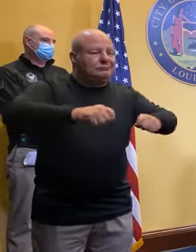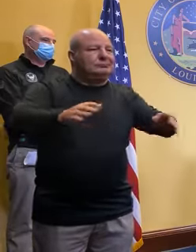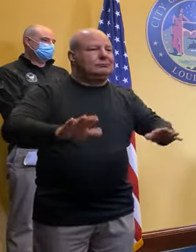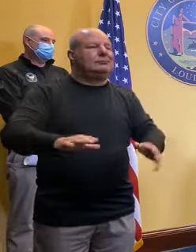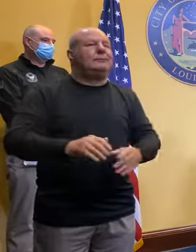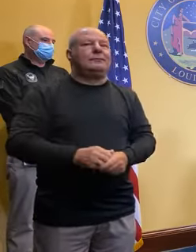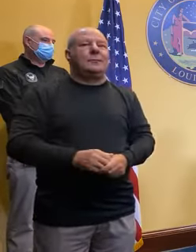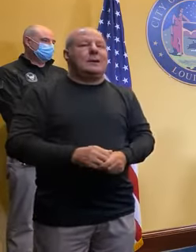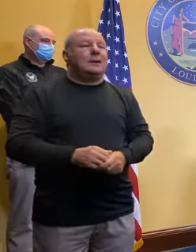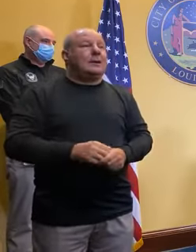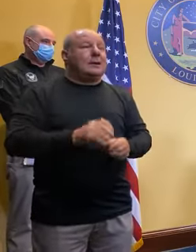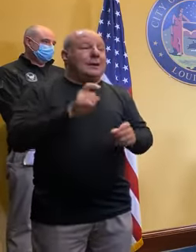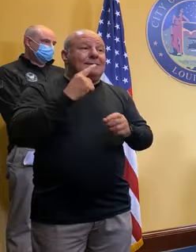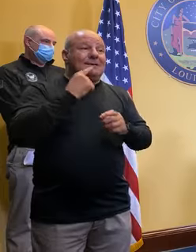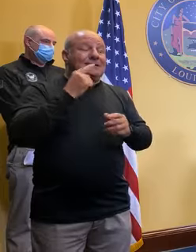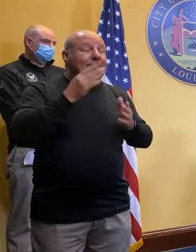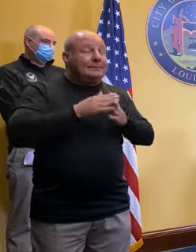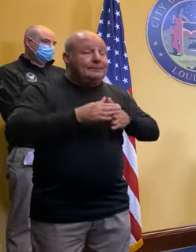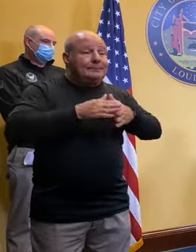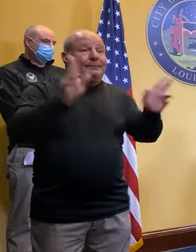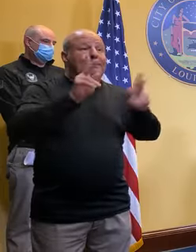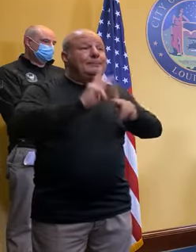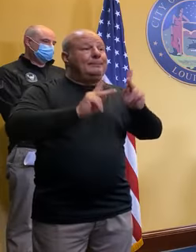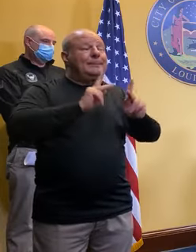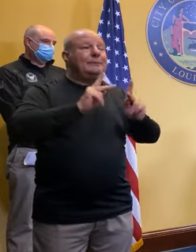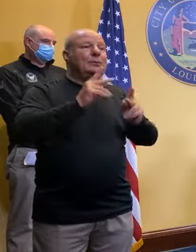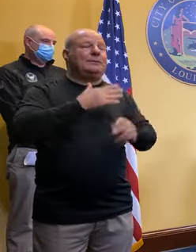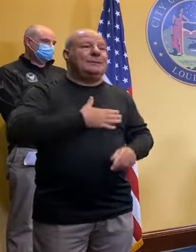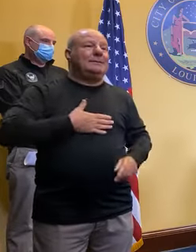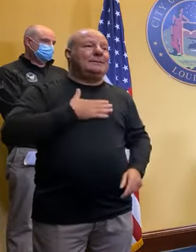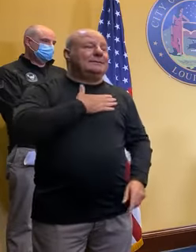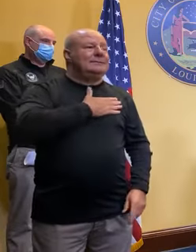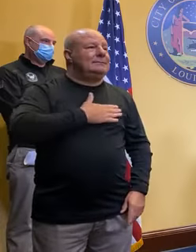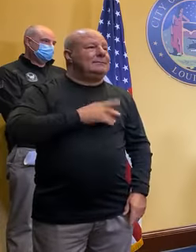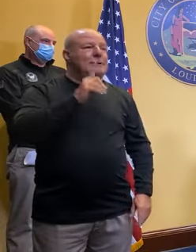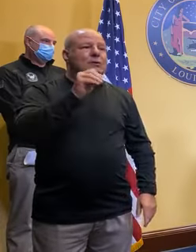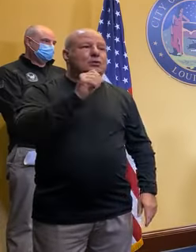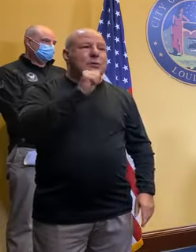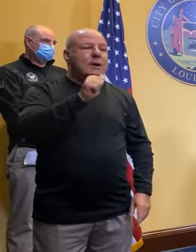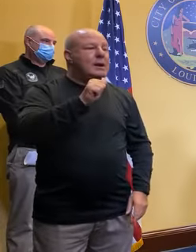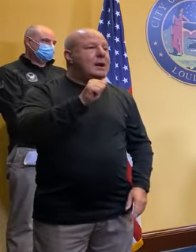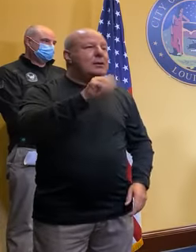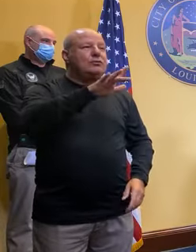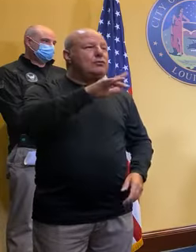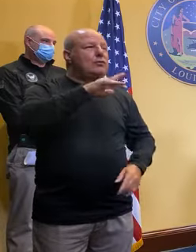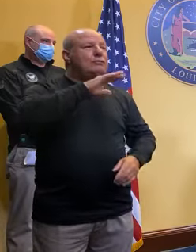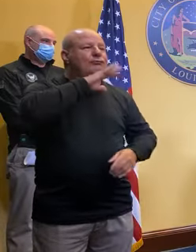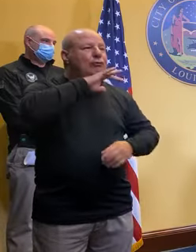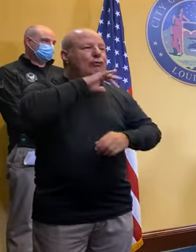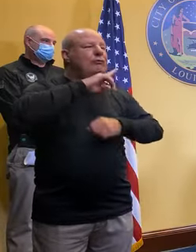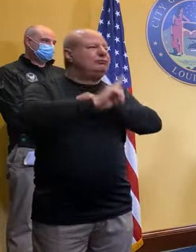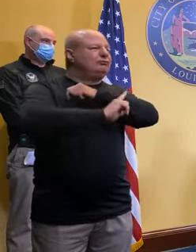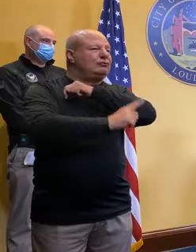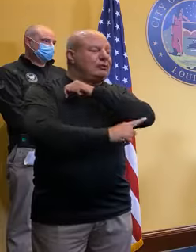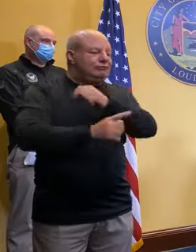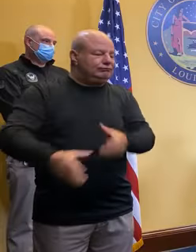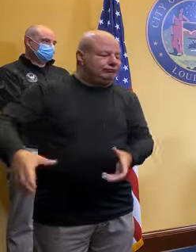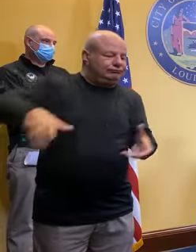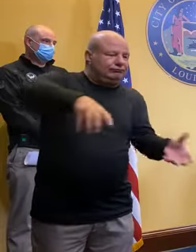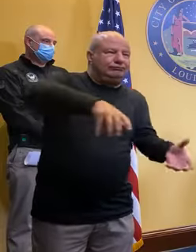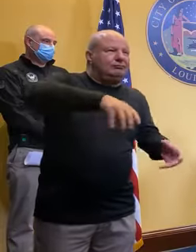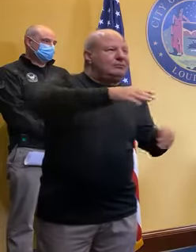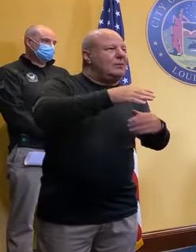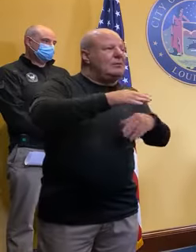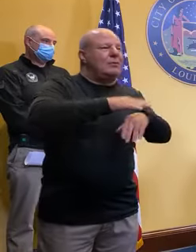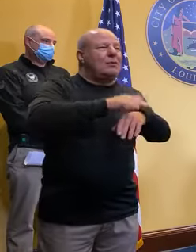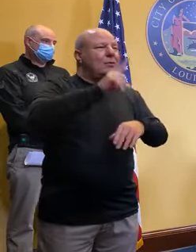to say, public, please do not dump your debris along our